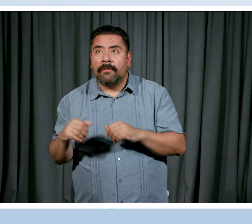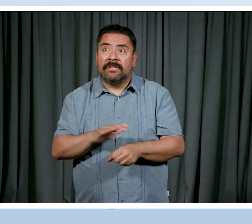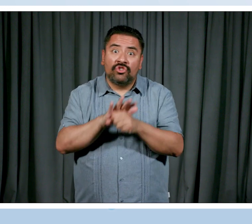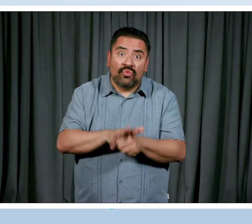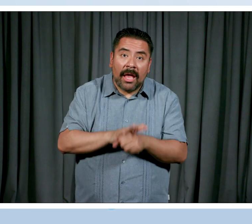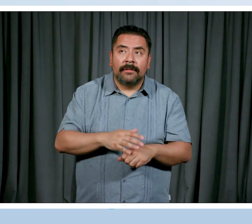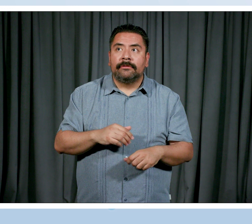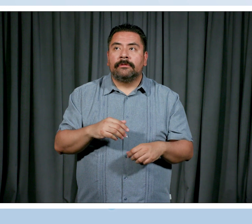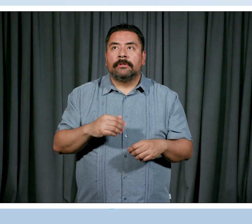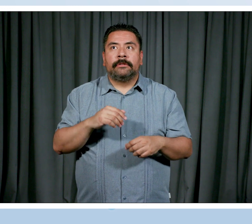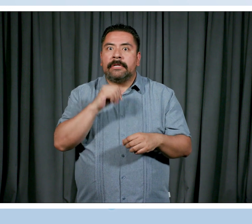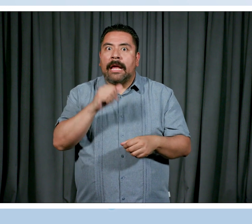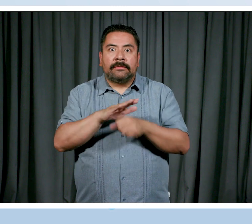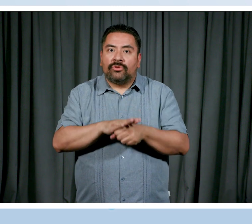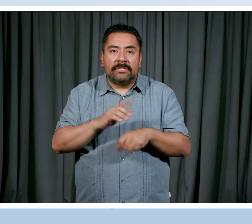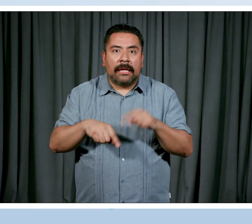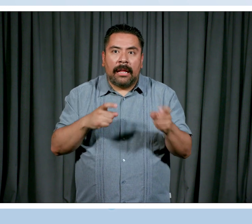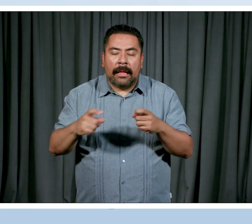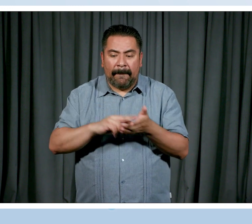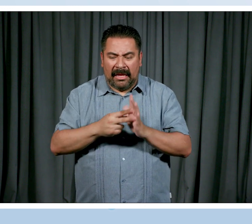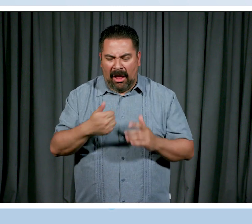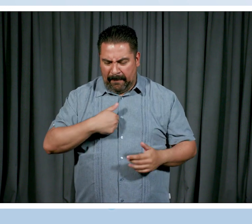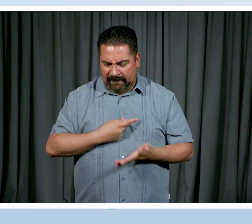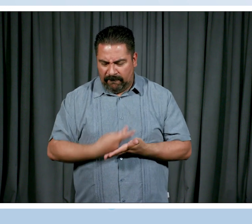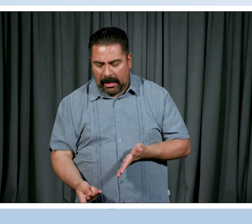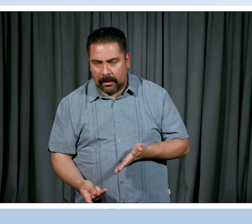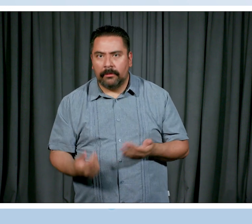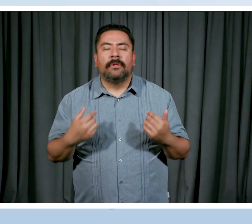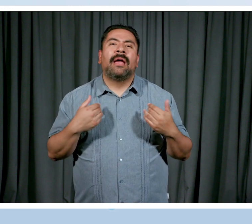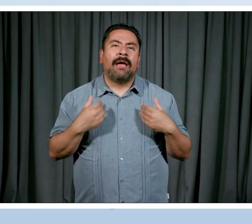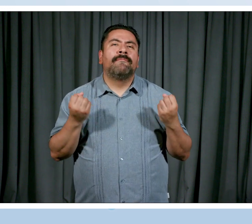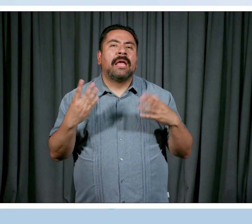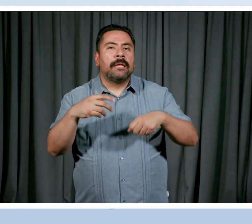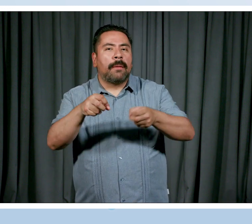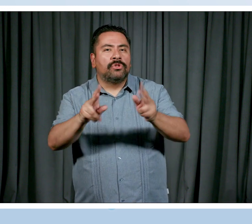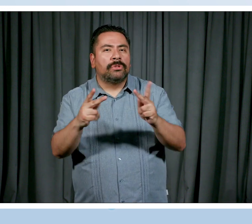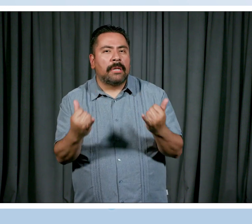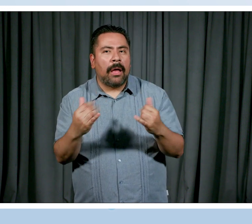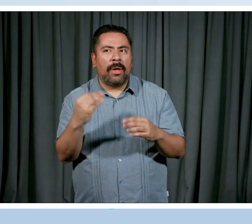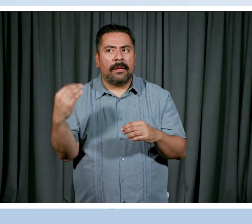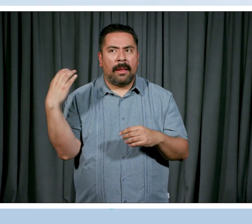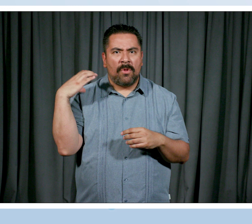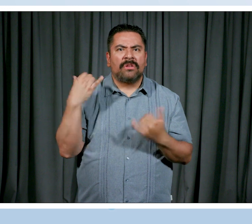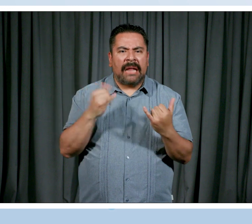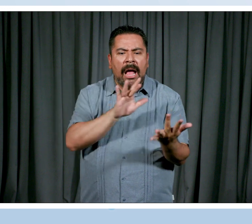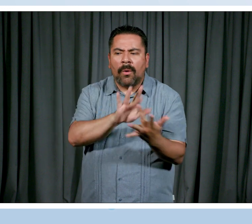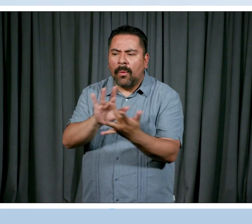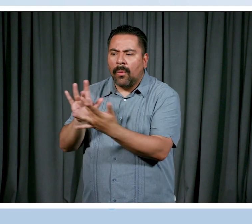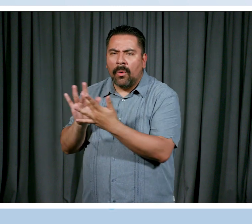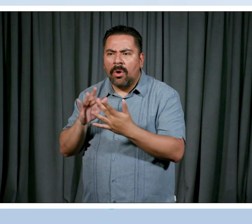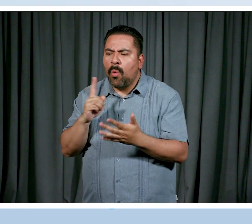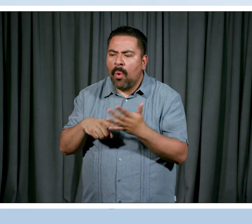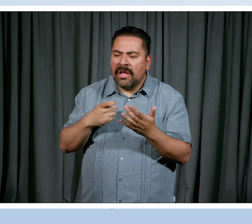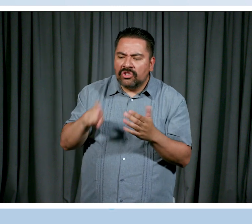be managed, and they interpret that as they failed. I think that there's a lot of opportunities now, and I think employers are reaching out and saying, what should I be